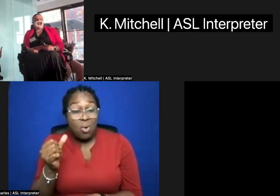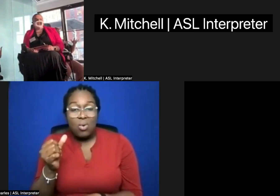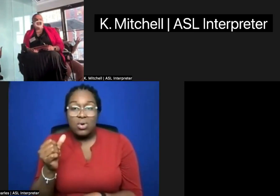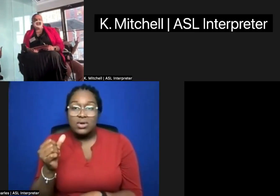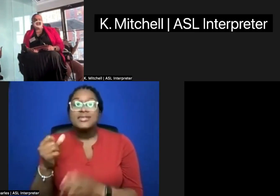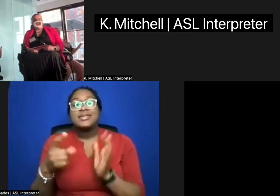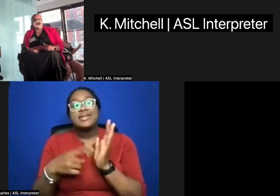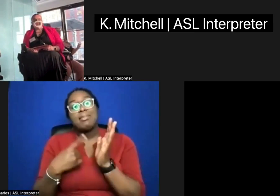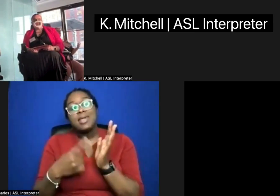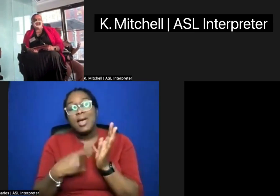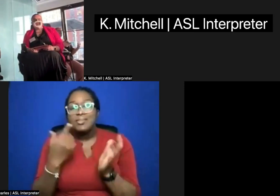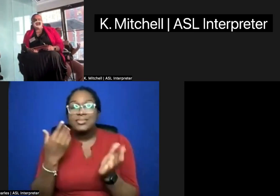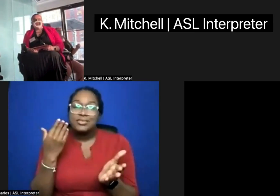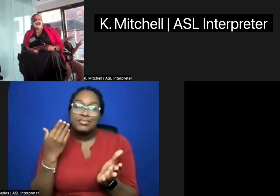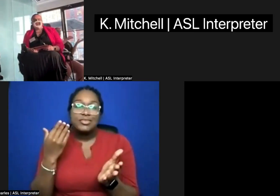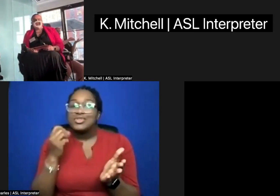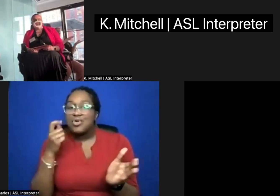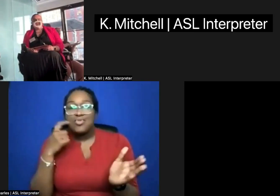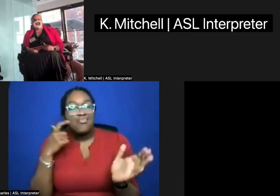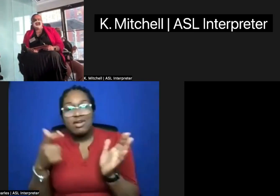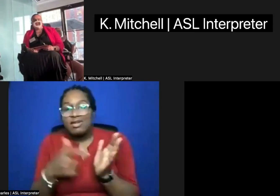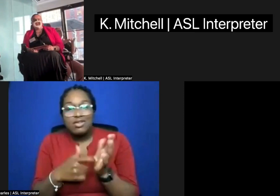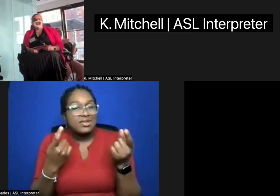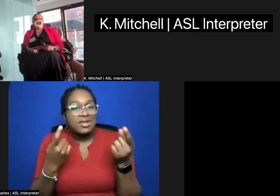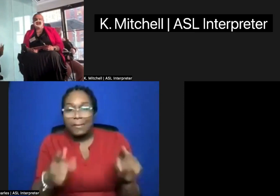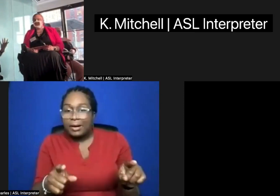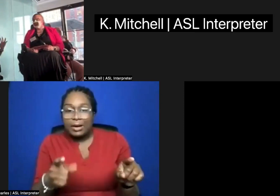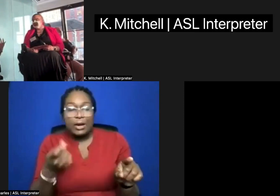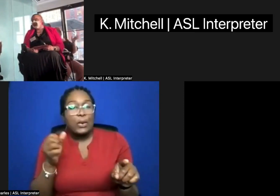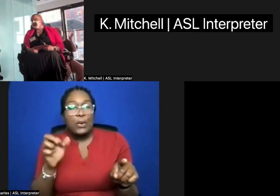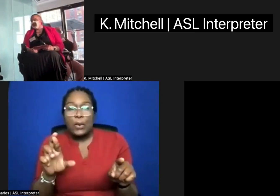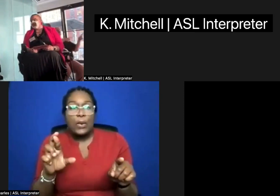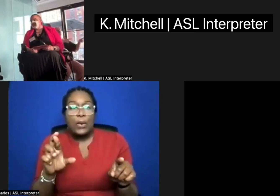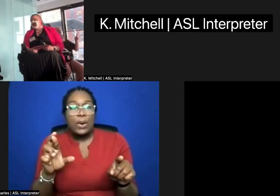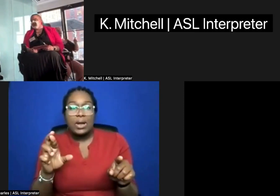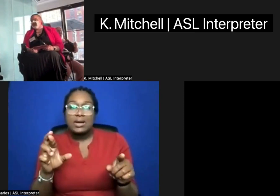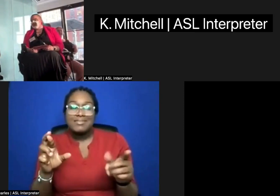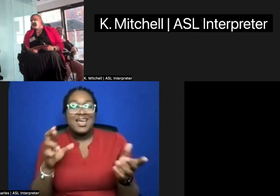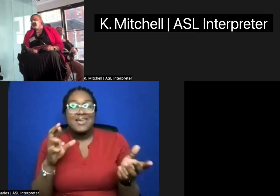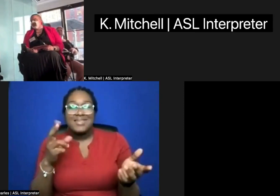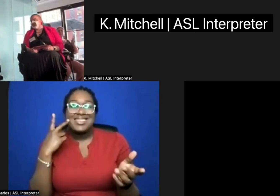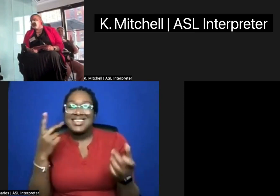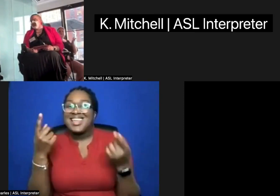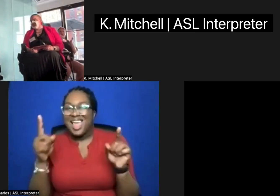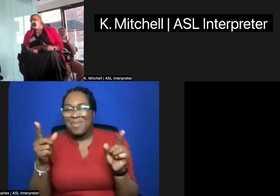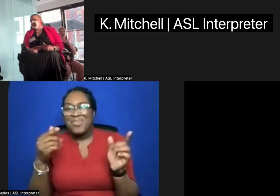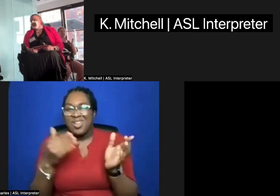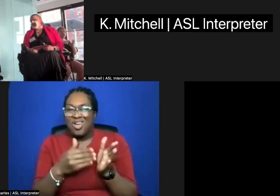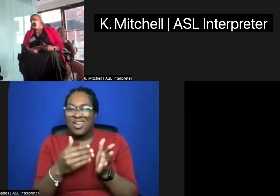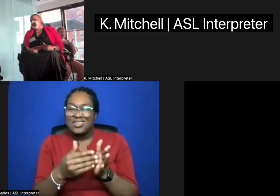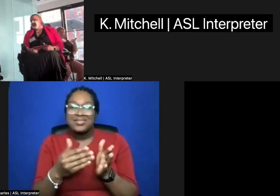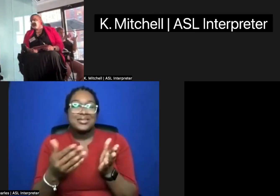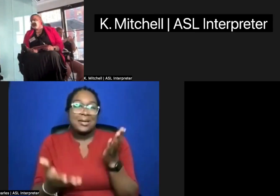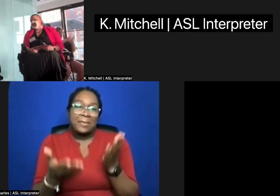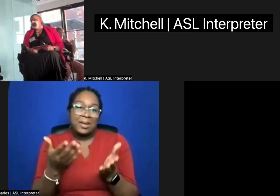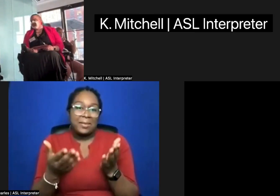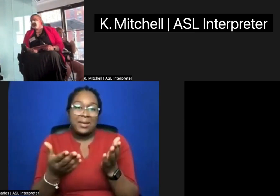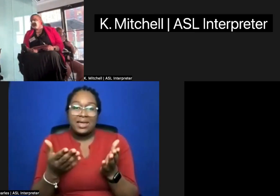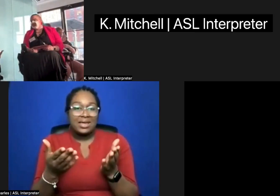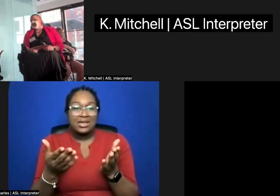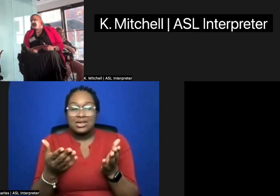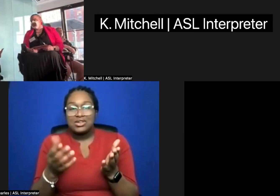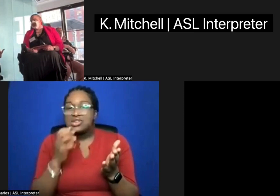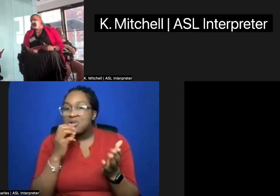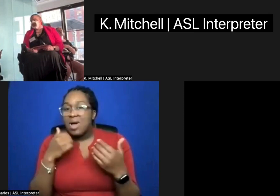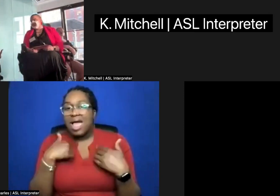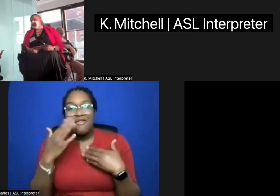don't always recognize what's going on, or I say to people all the time, sometimes in discrimination cases, we don't have all